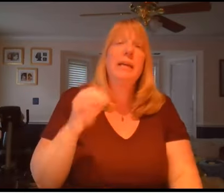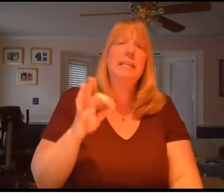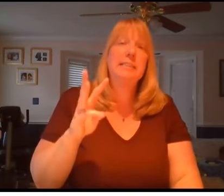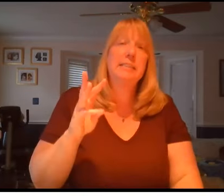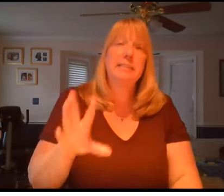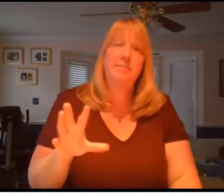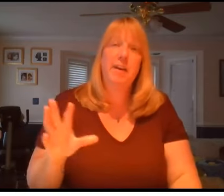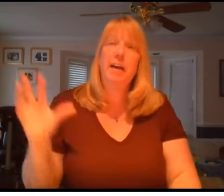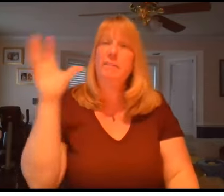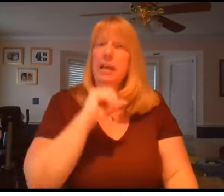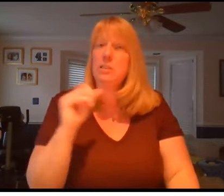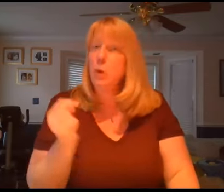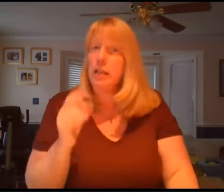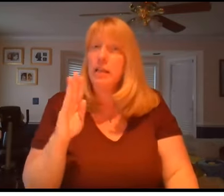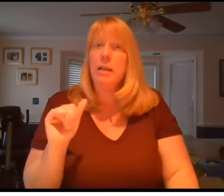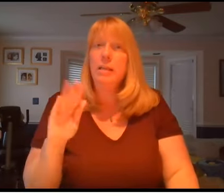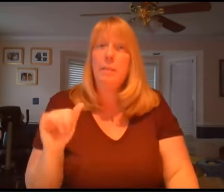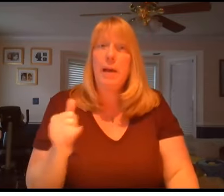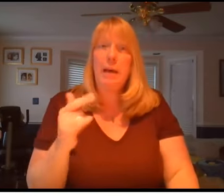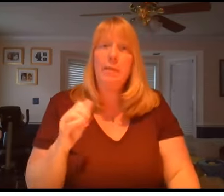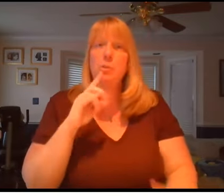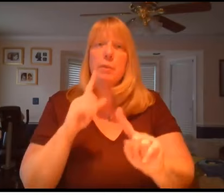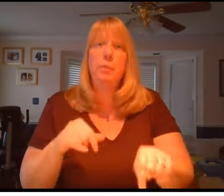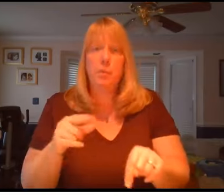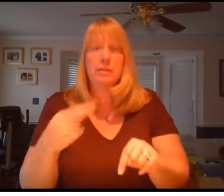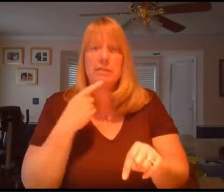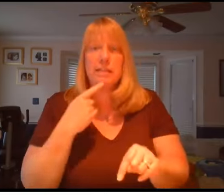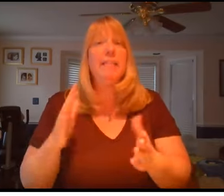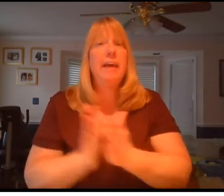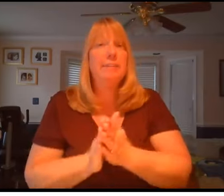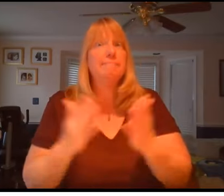They were at a lower reading level. But in 1995, guess what?